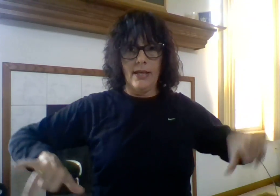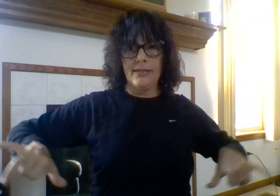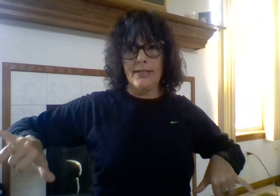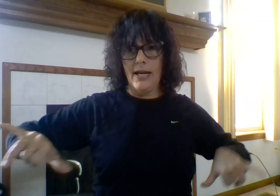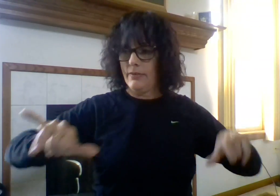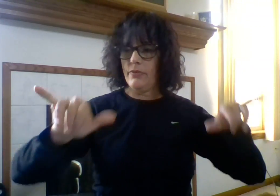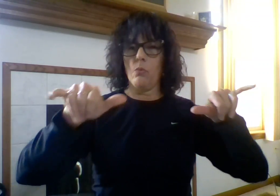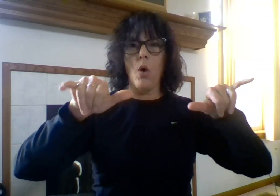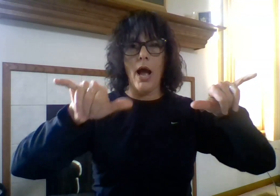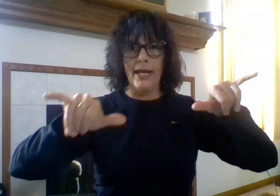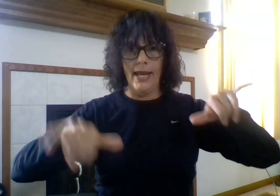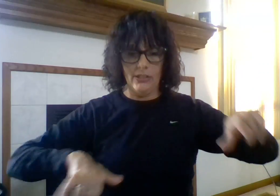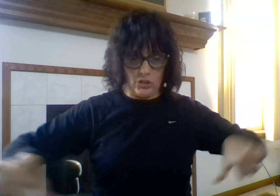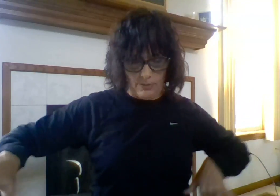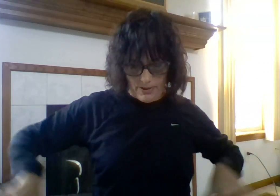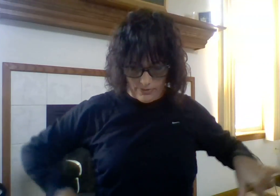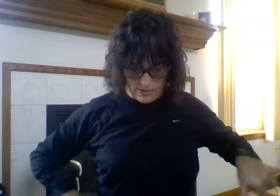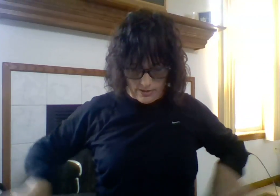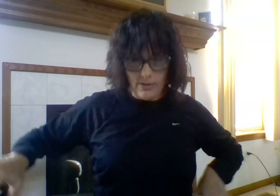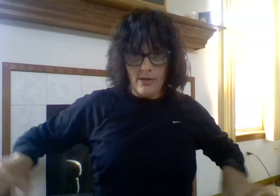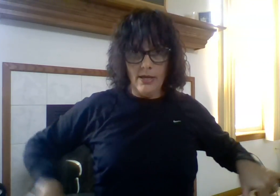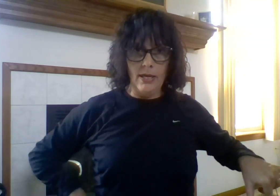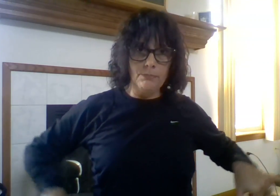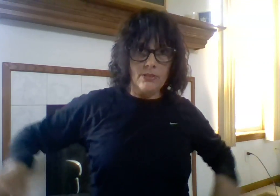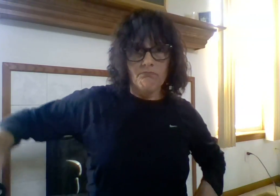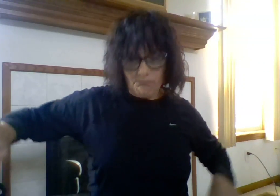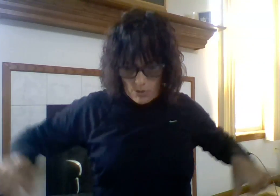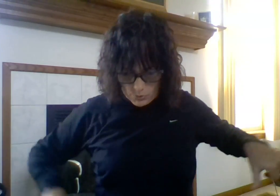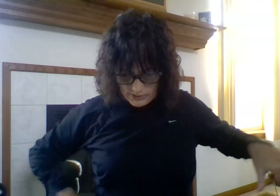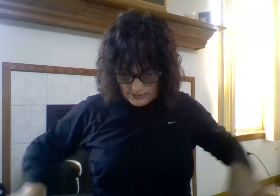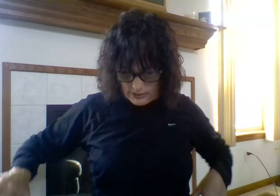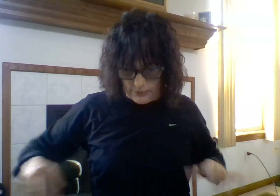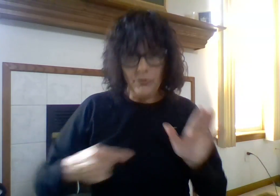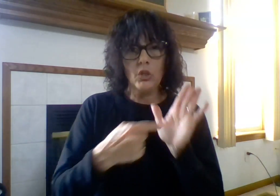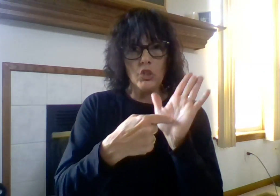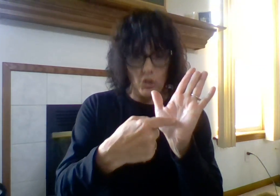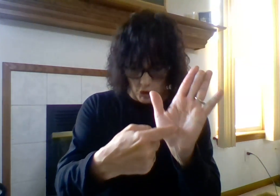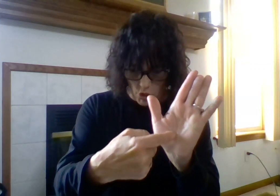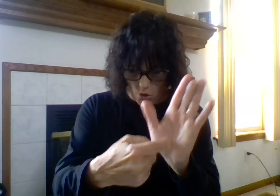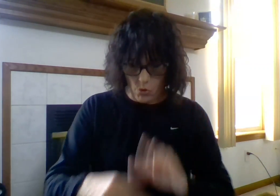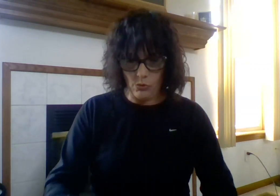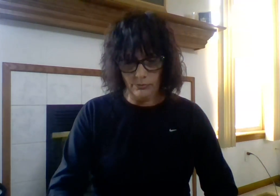it's kind of the Y hand shape at the hips, boasting, show